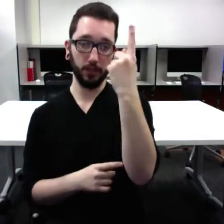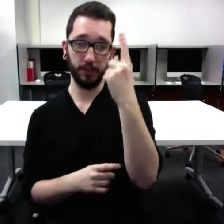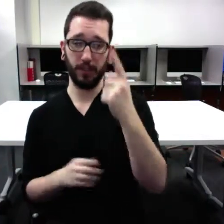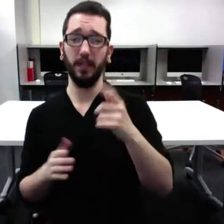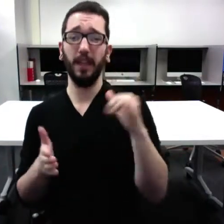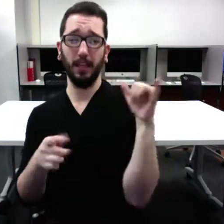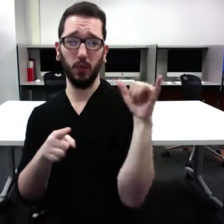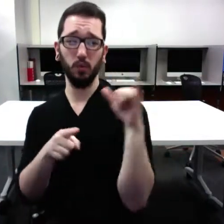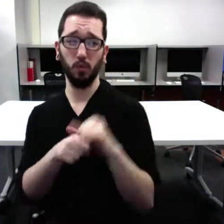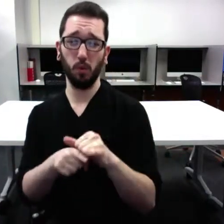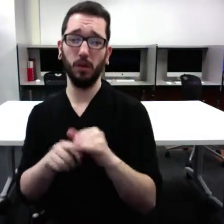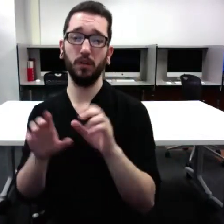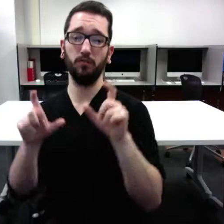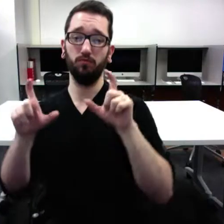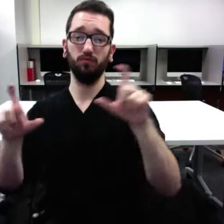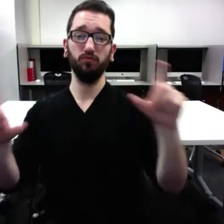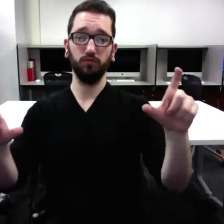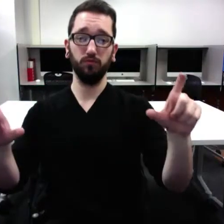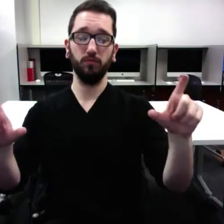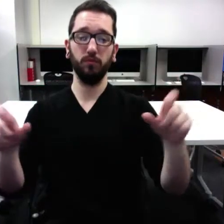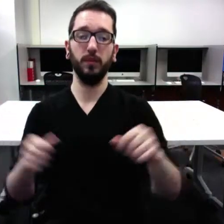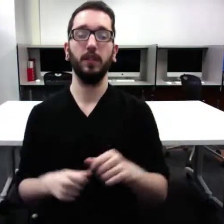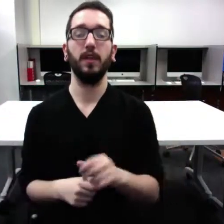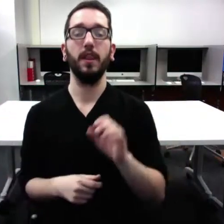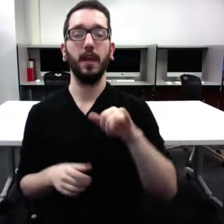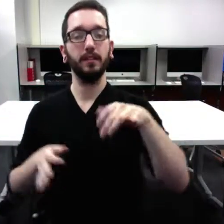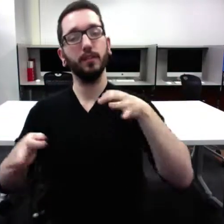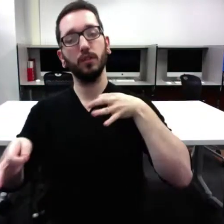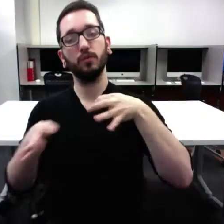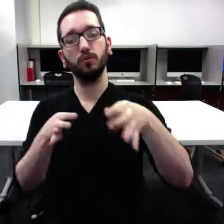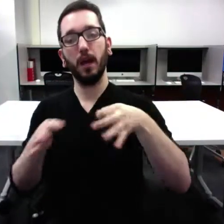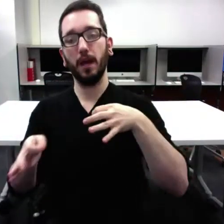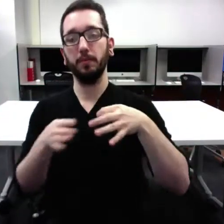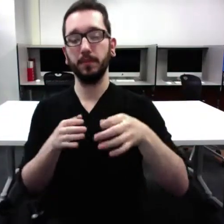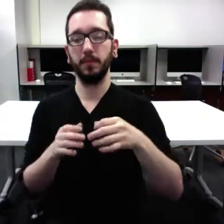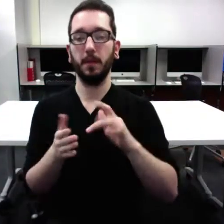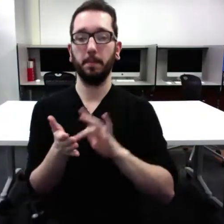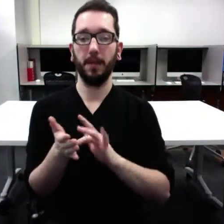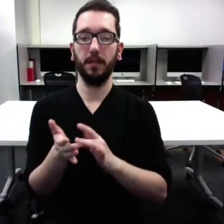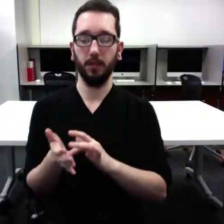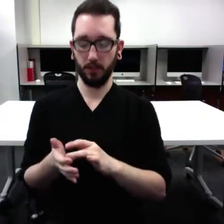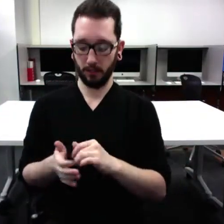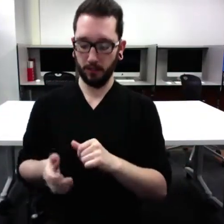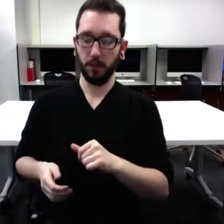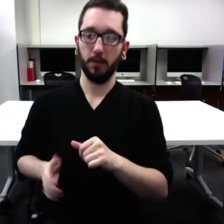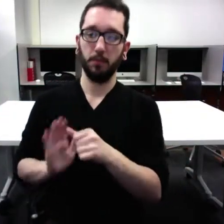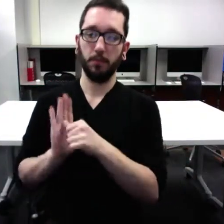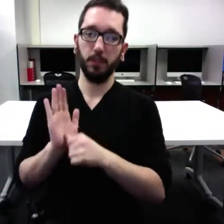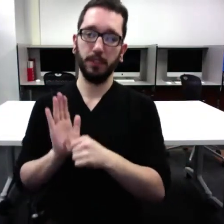hysterosalpingo-oophorectomy. This term is a description of a medical procedure commonly known as a hysterectomy.